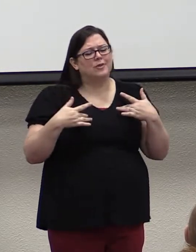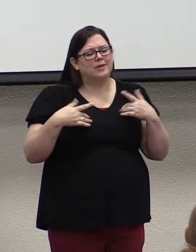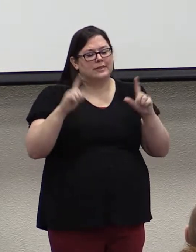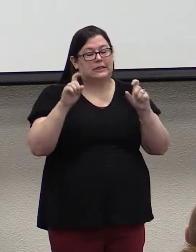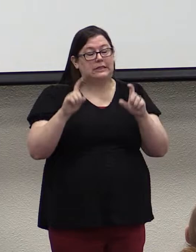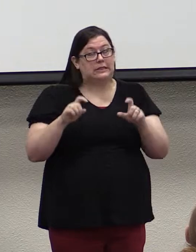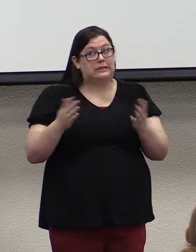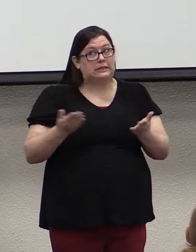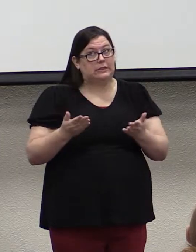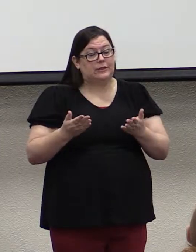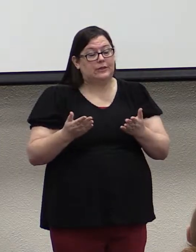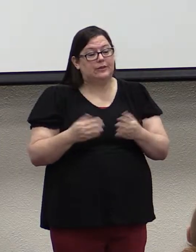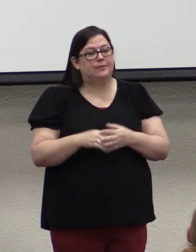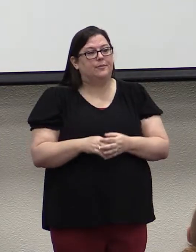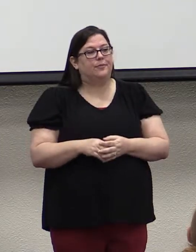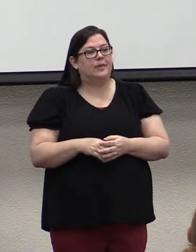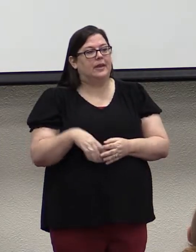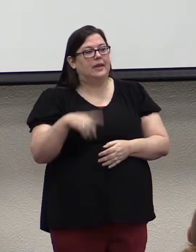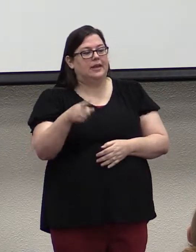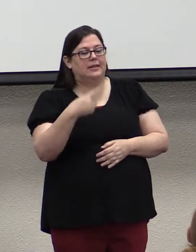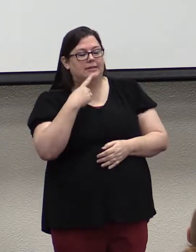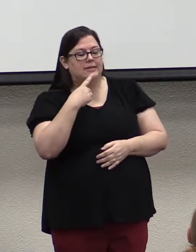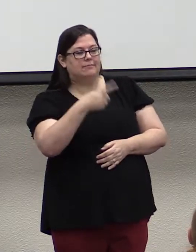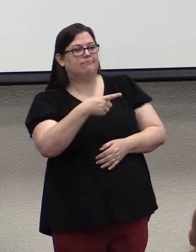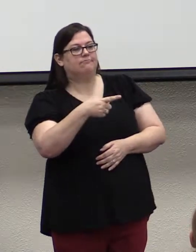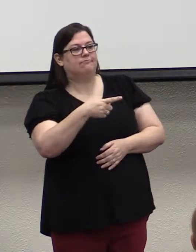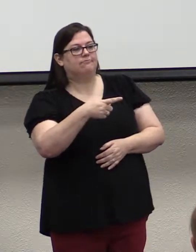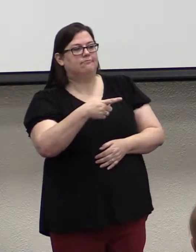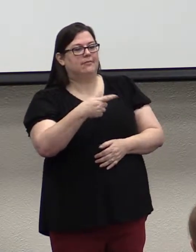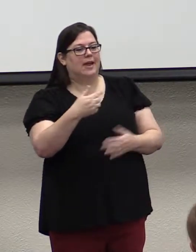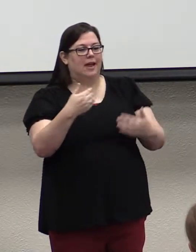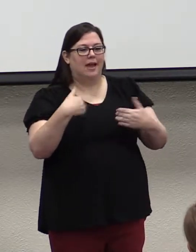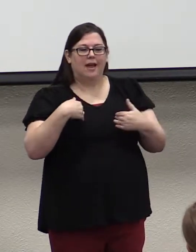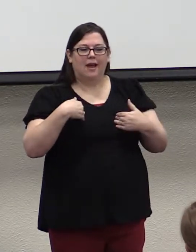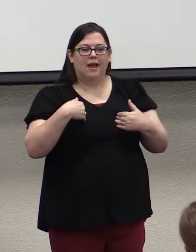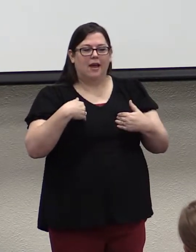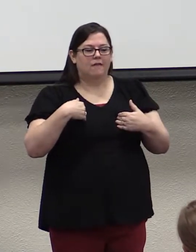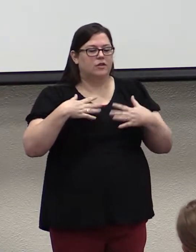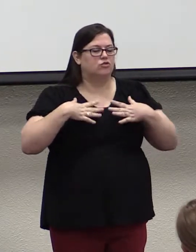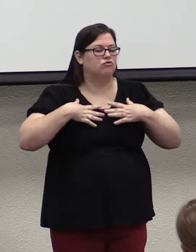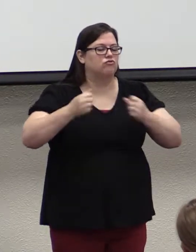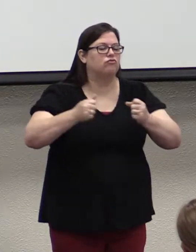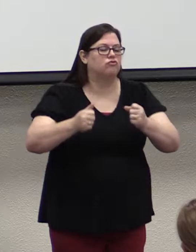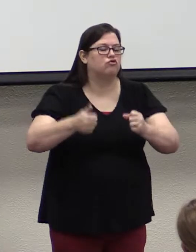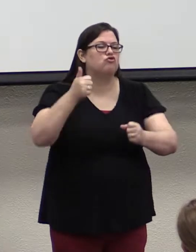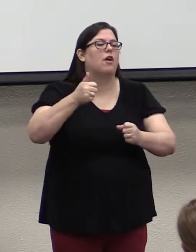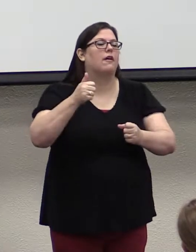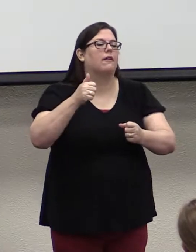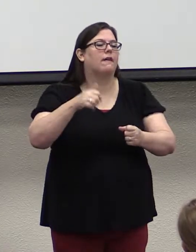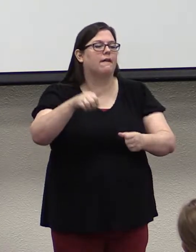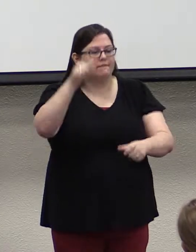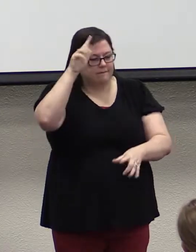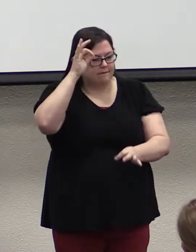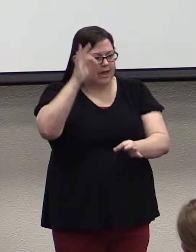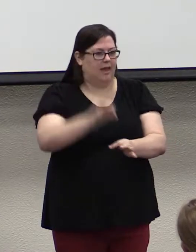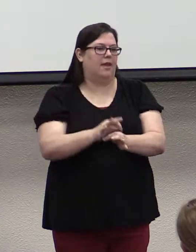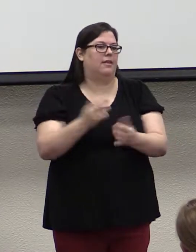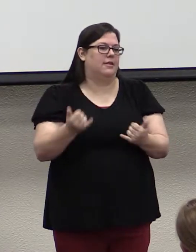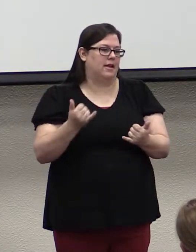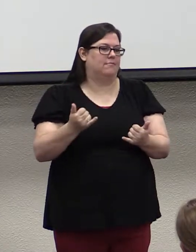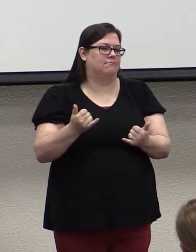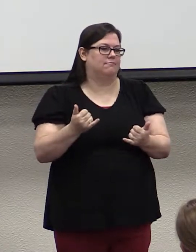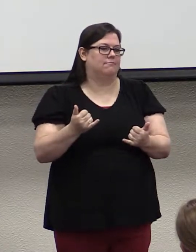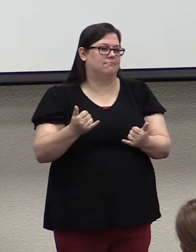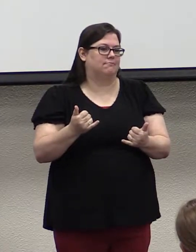trials, Kolton responded, I have a much stronger faith. Certainly as you get into the Word of God,